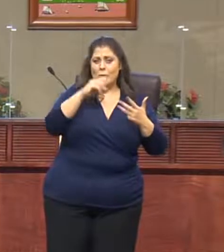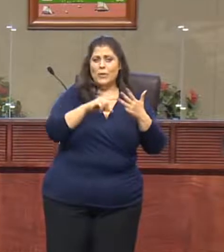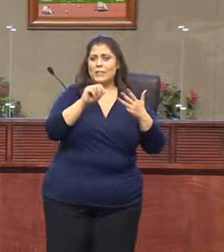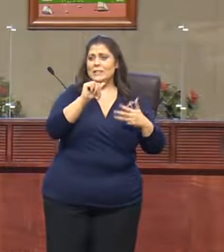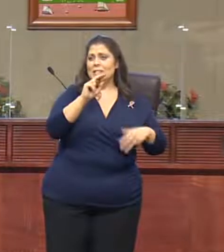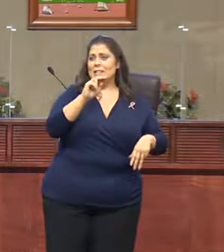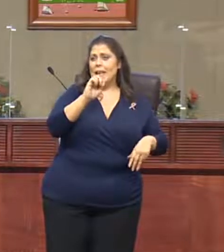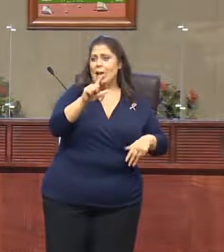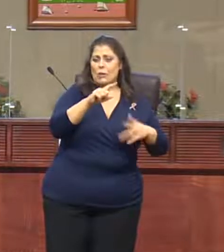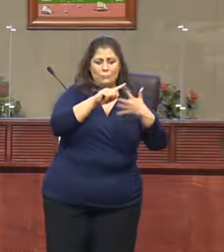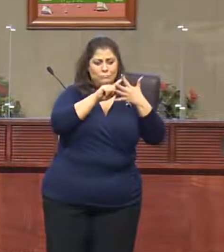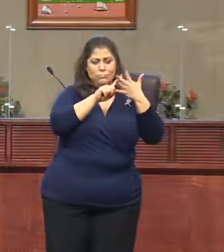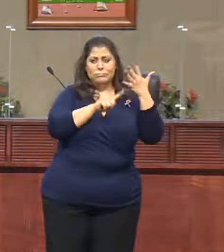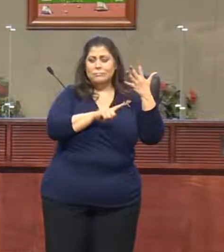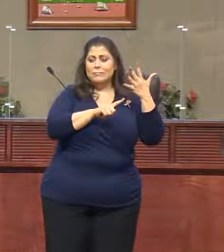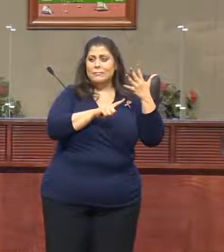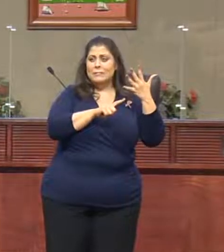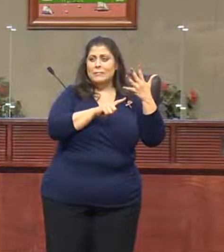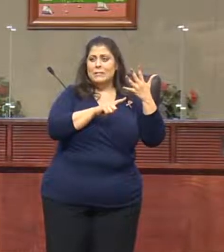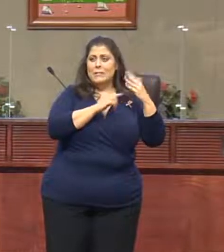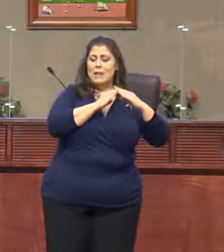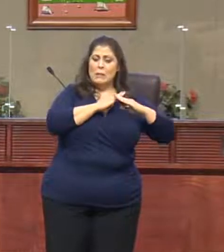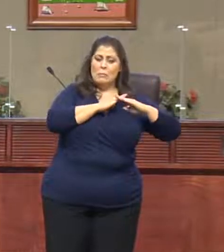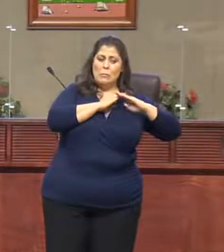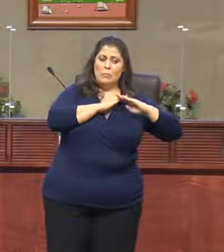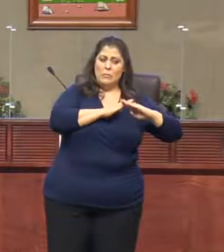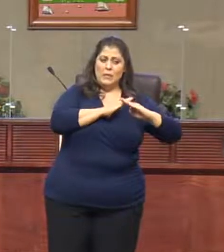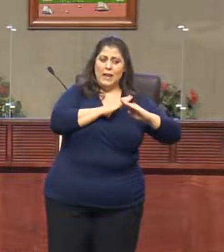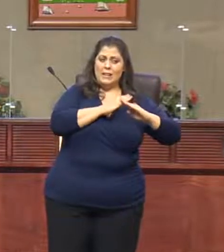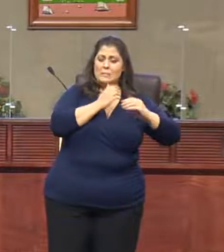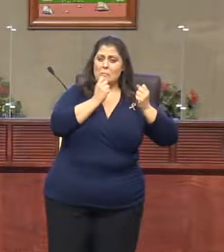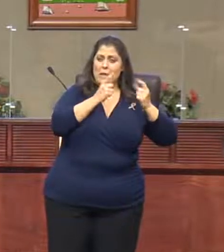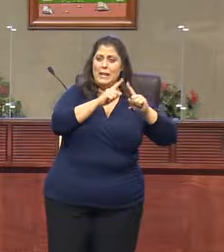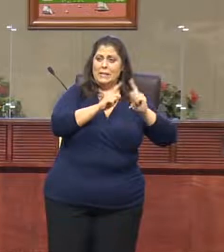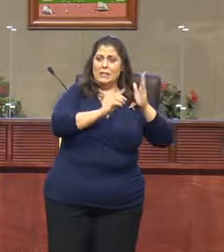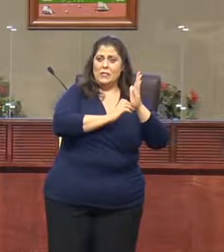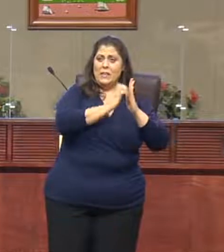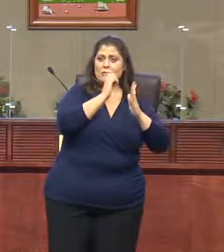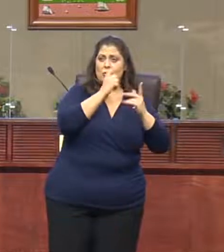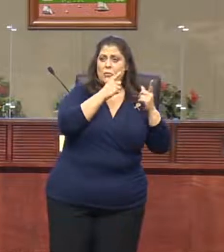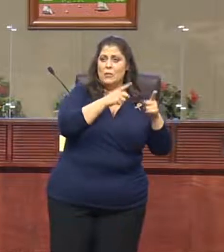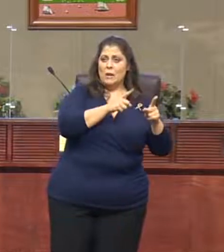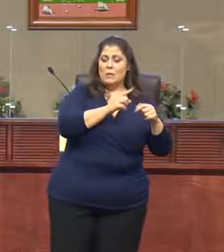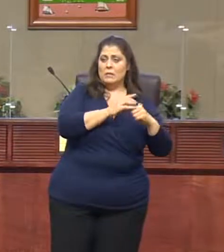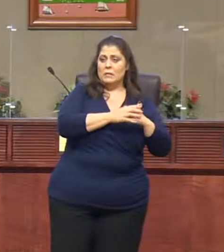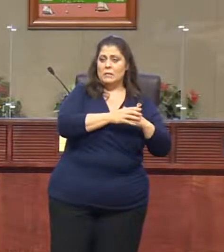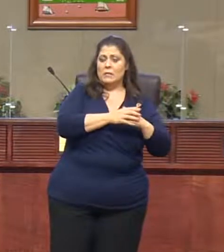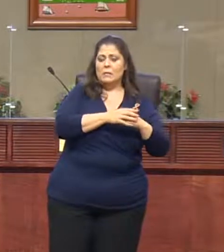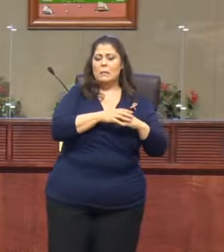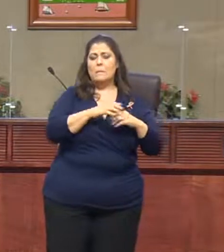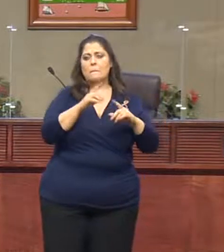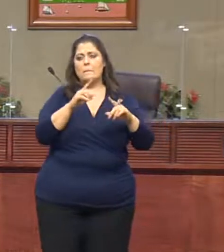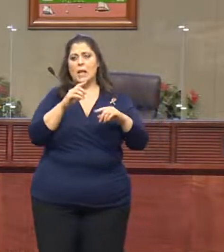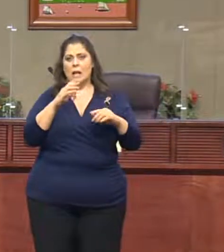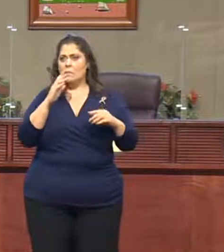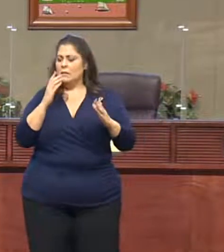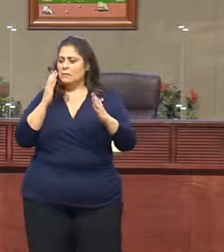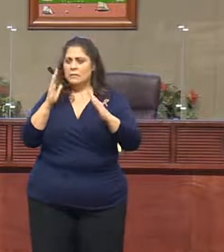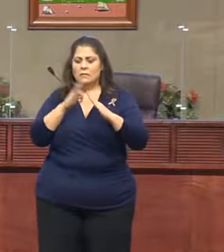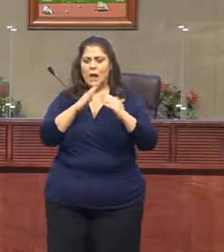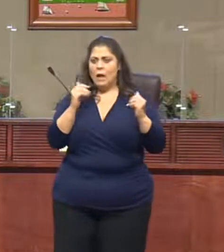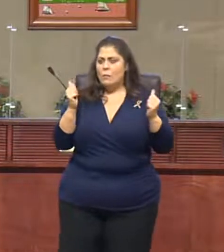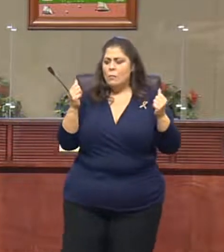cancer. So it prevents a whole host of cancers. Nothing scares someone more than when your doctor tells you you have